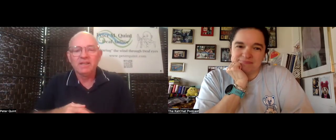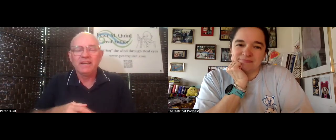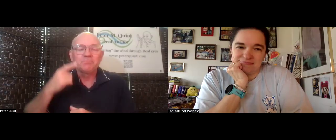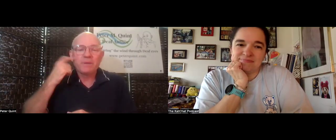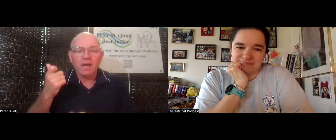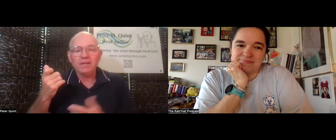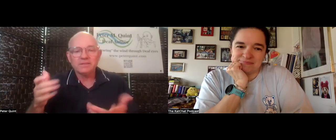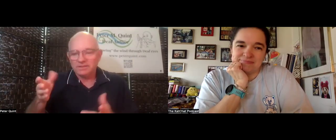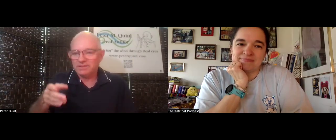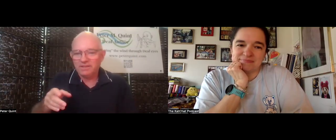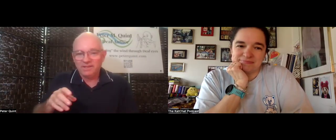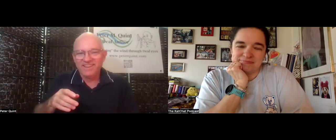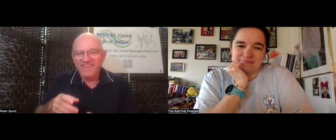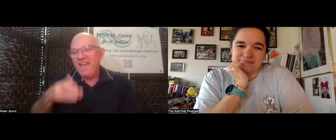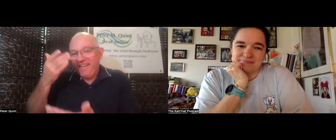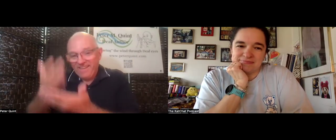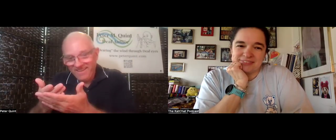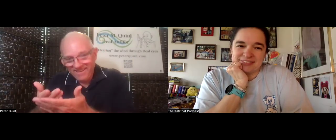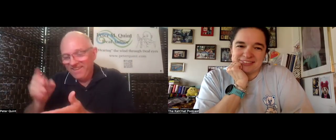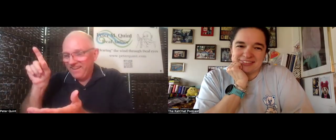suspense. It's because